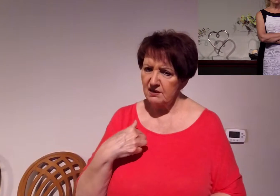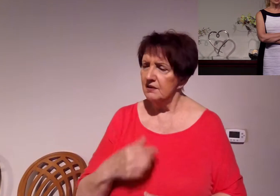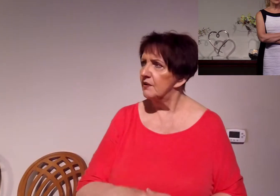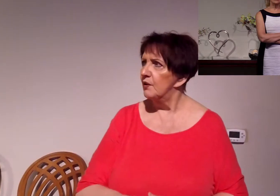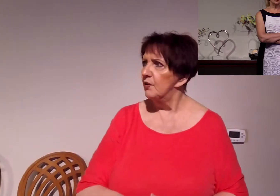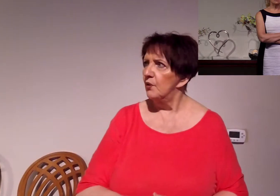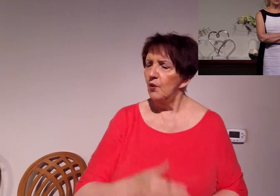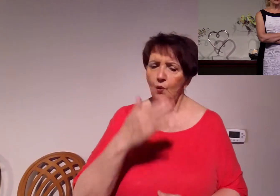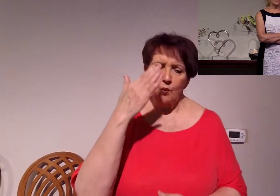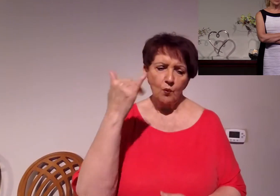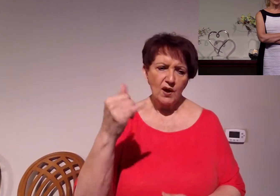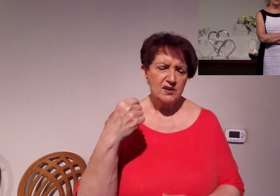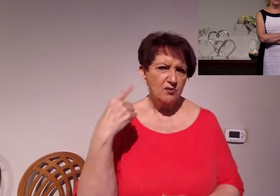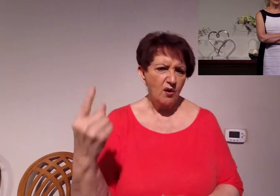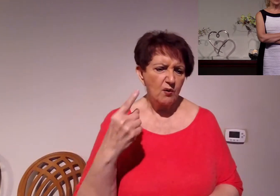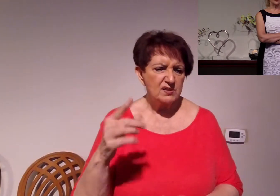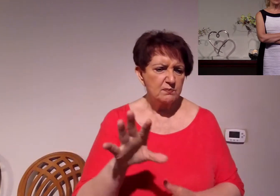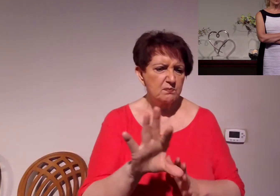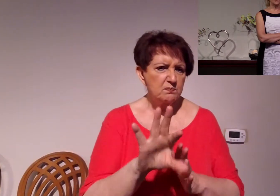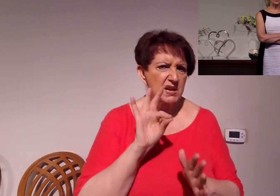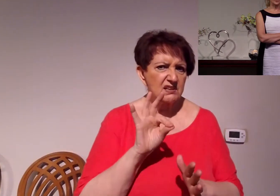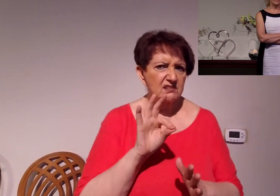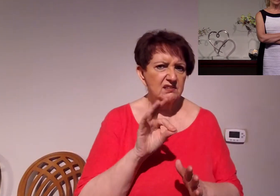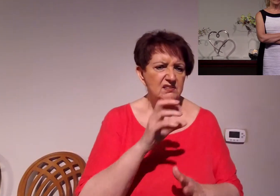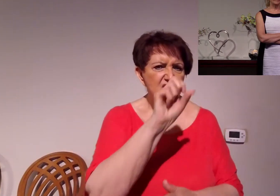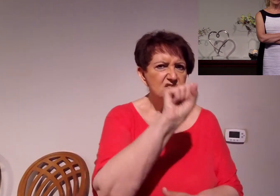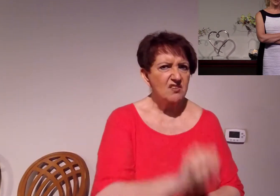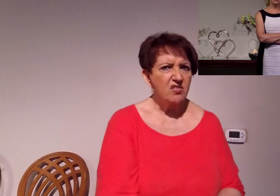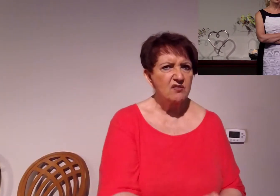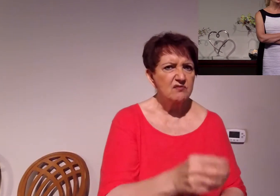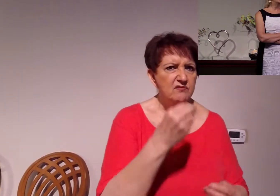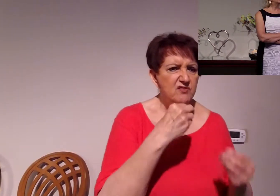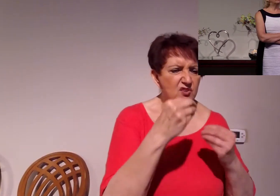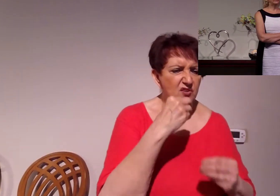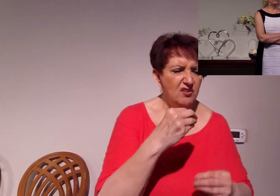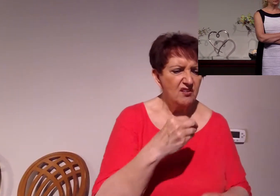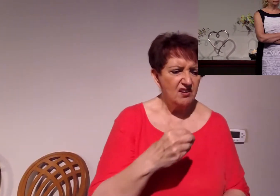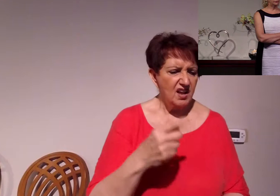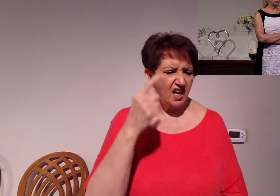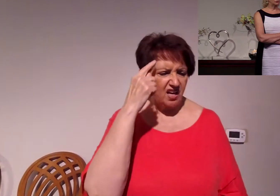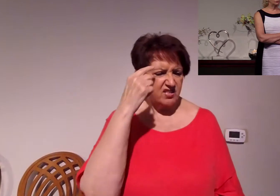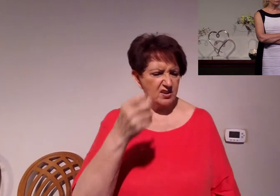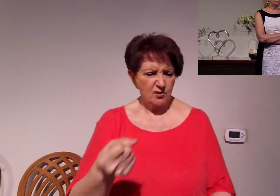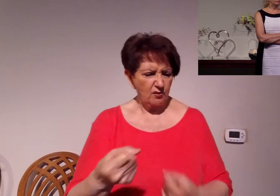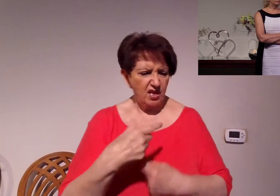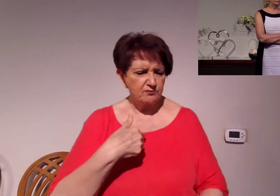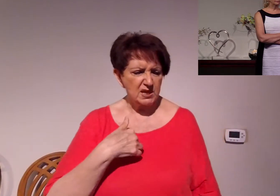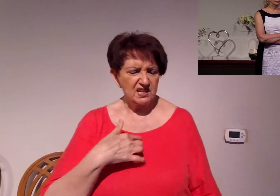Why do you always pick Southern food? I don't think you love me very much.